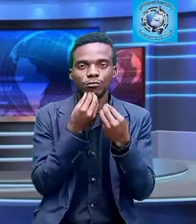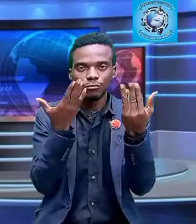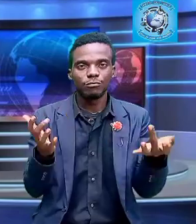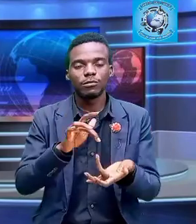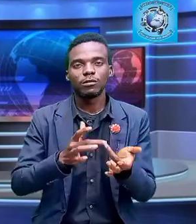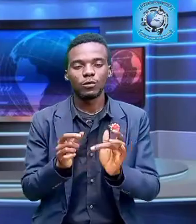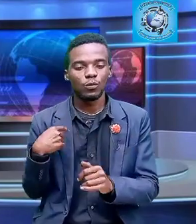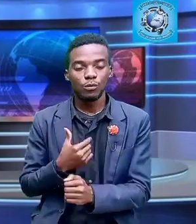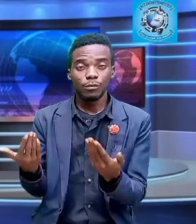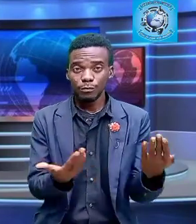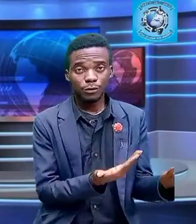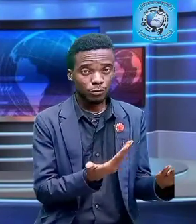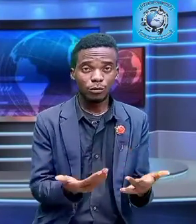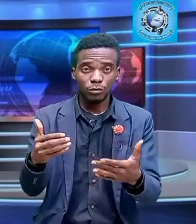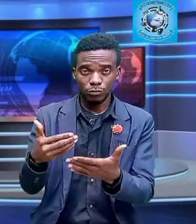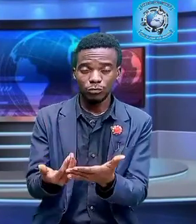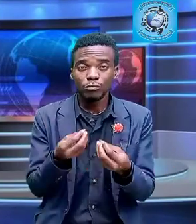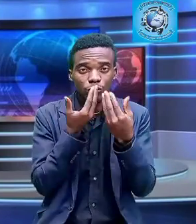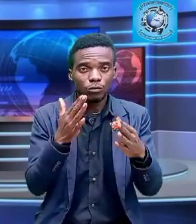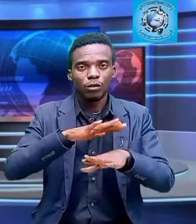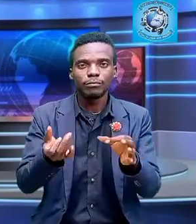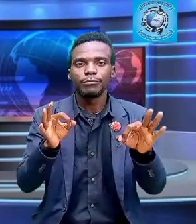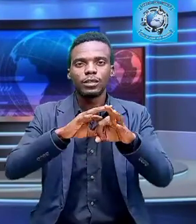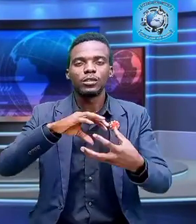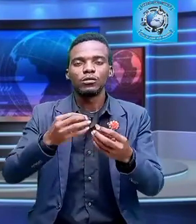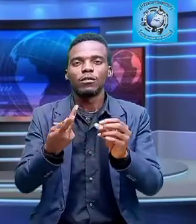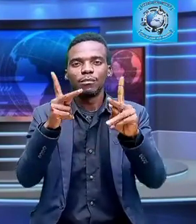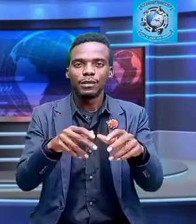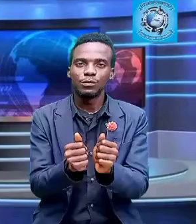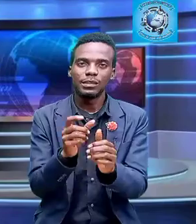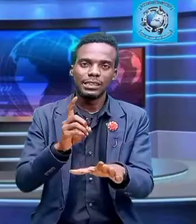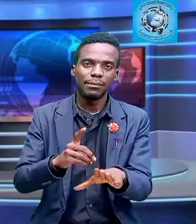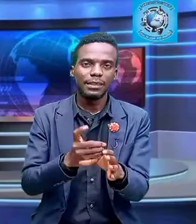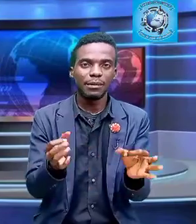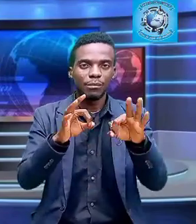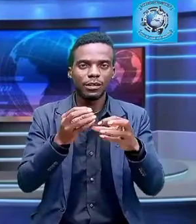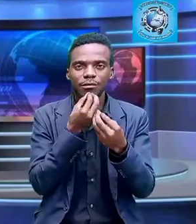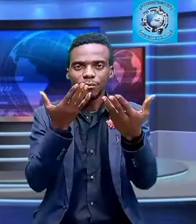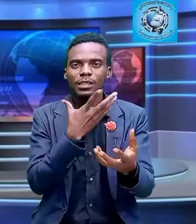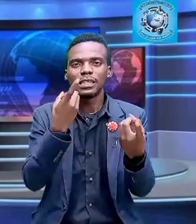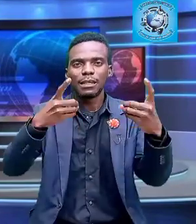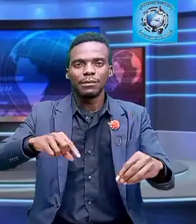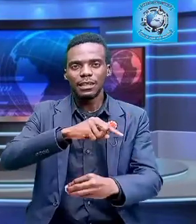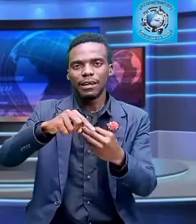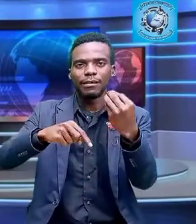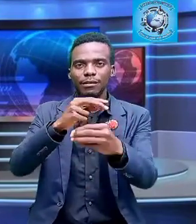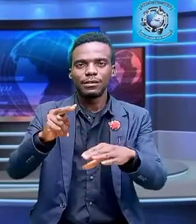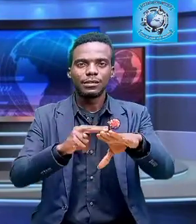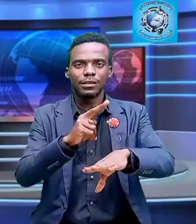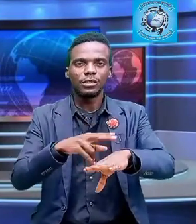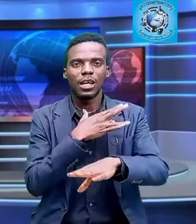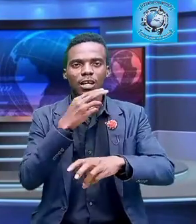News Network. We'll be bringing the latest news on the major stories of persons with disabilities, necessary information and happenings